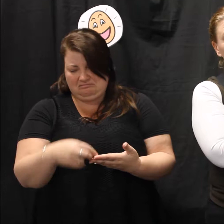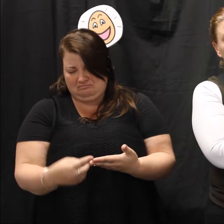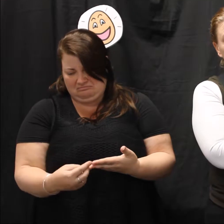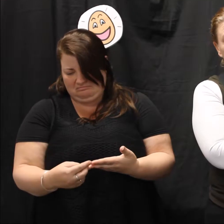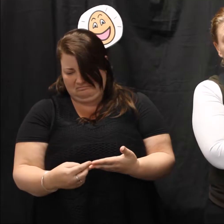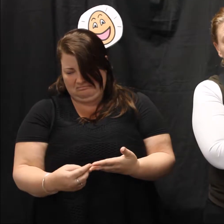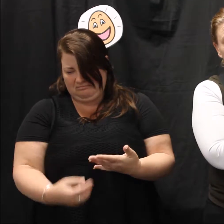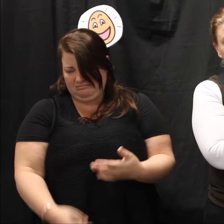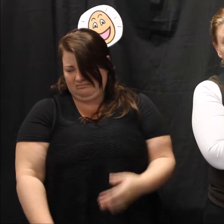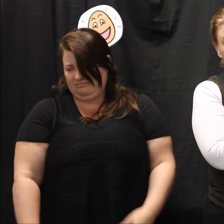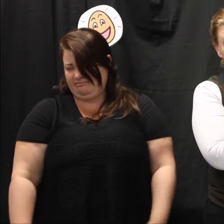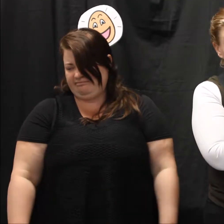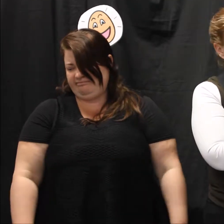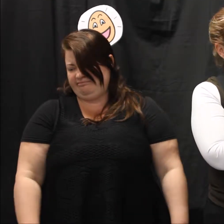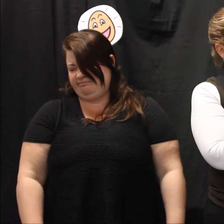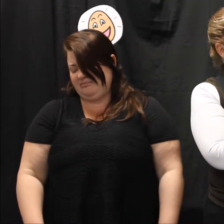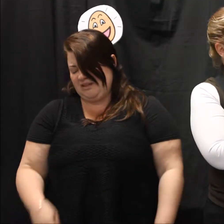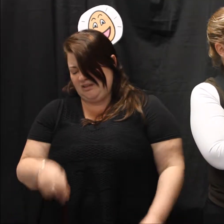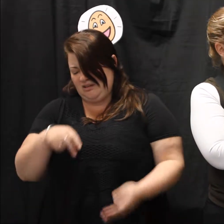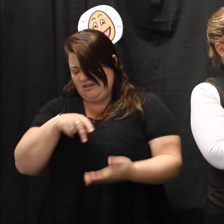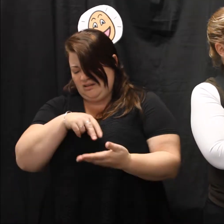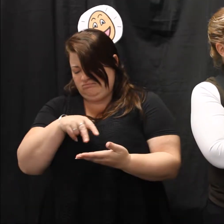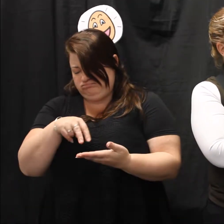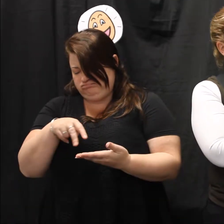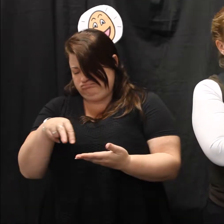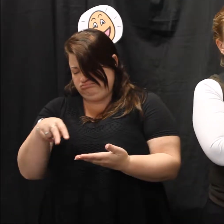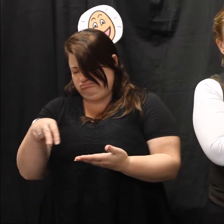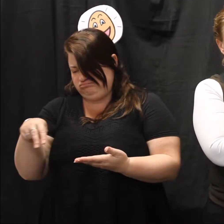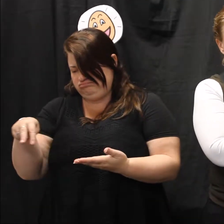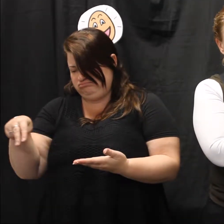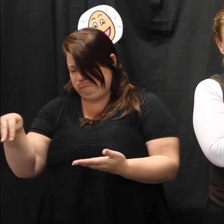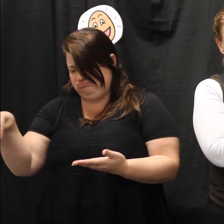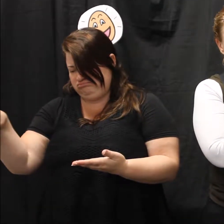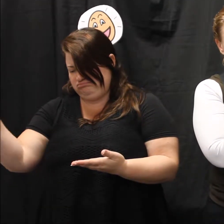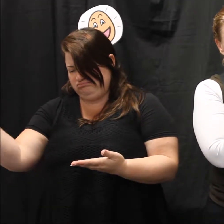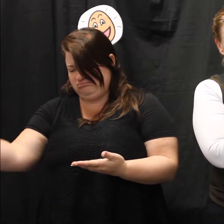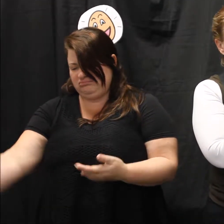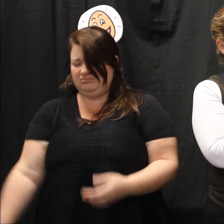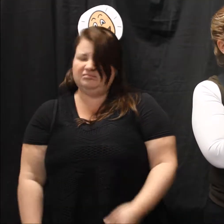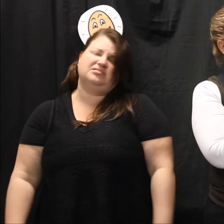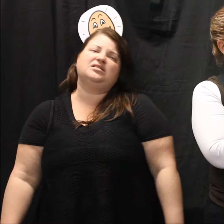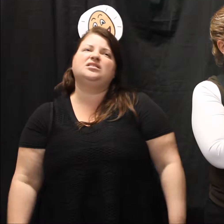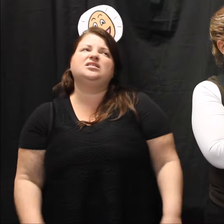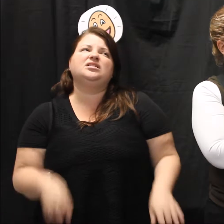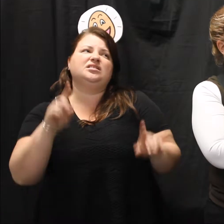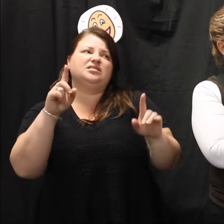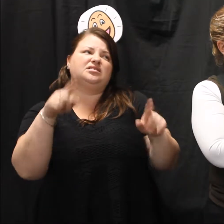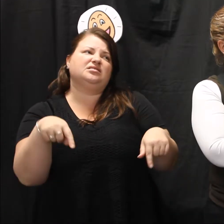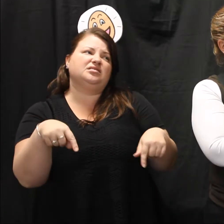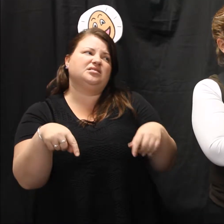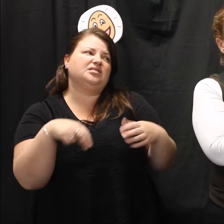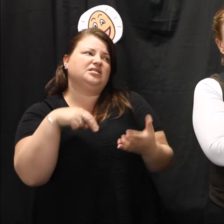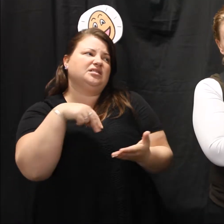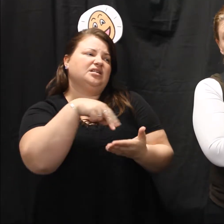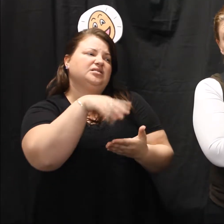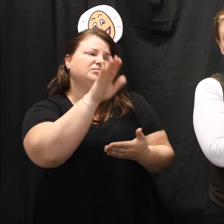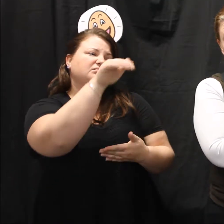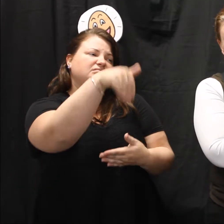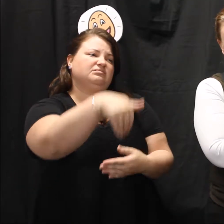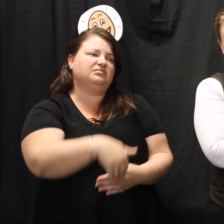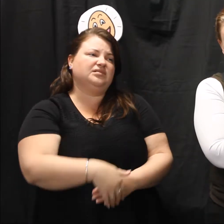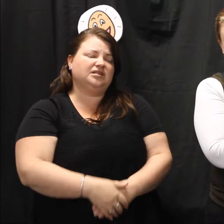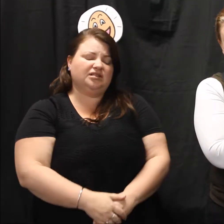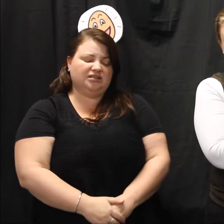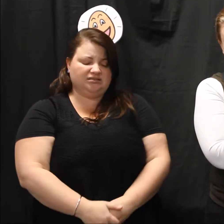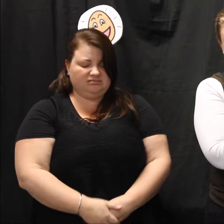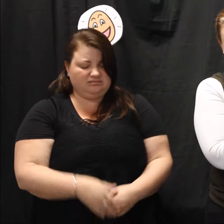So he crept off from the dance floor and he started walking home. He'd never